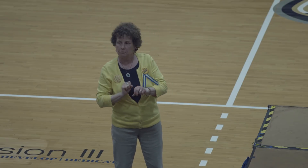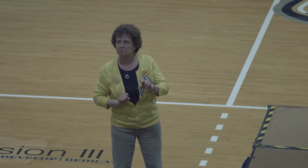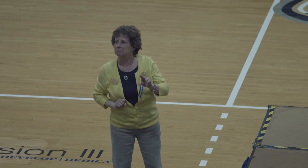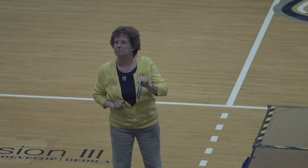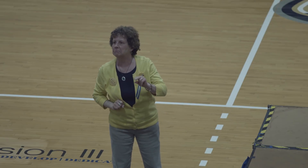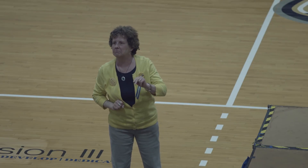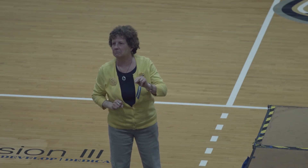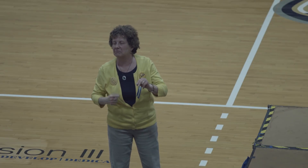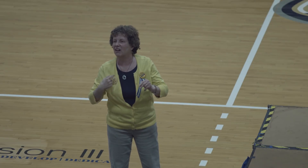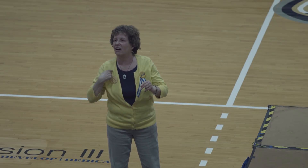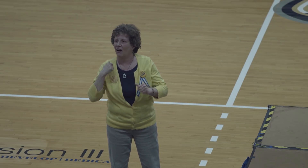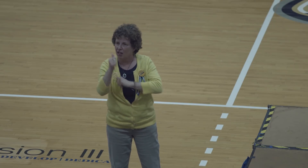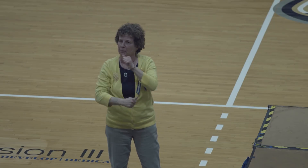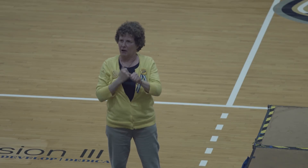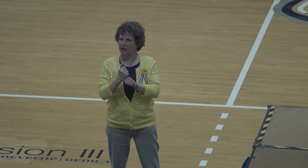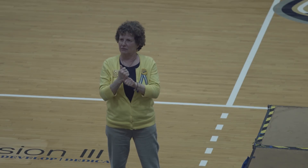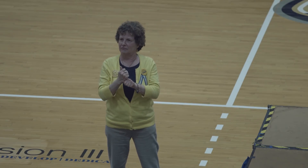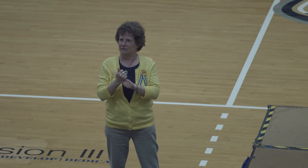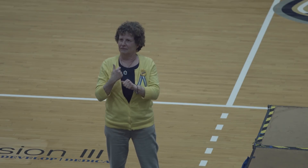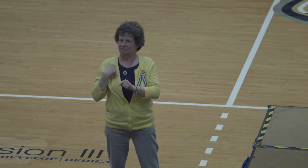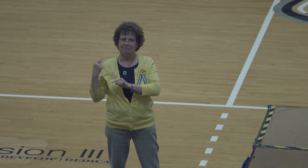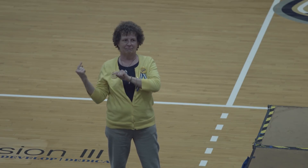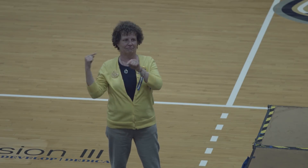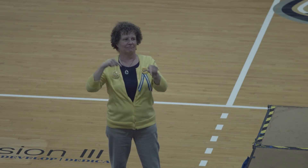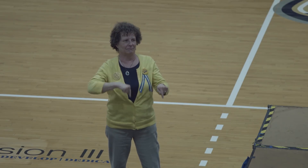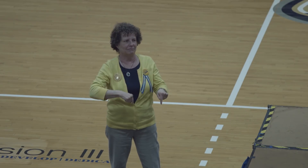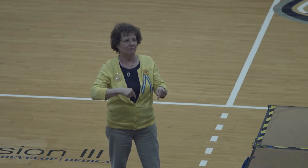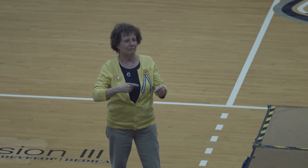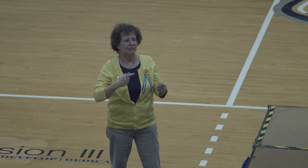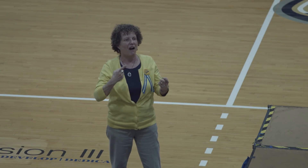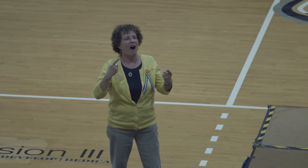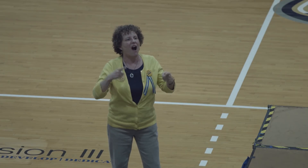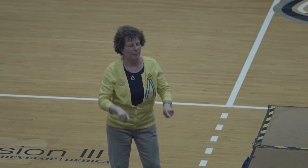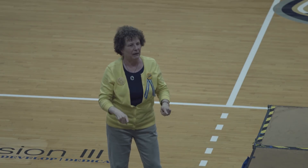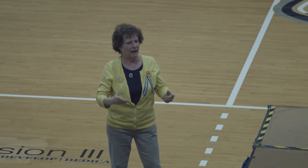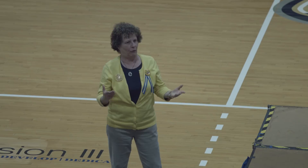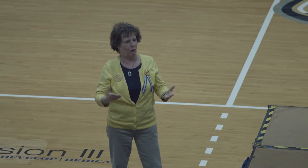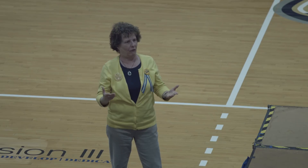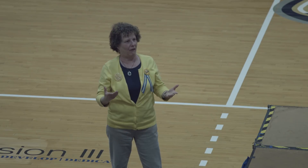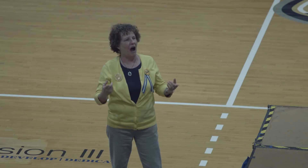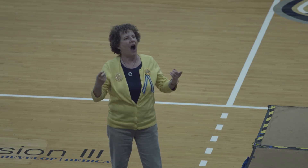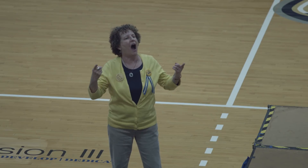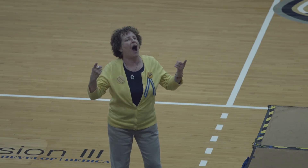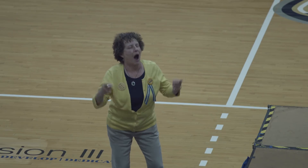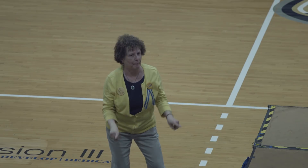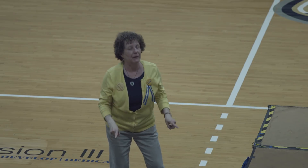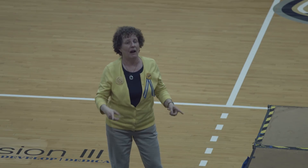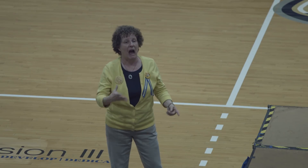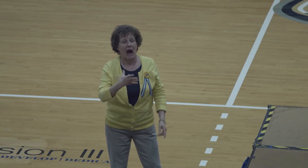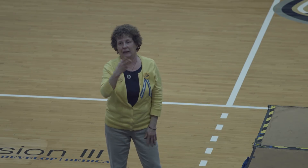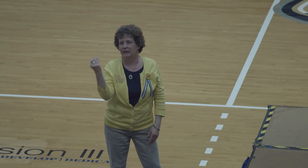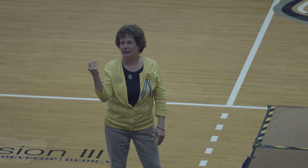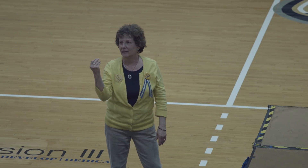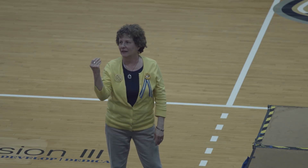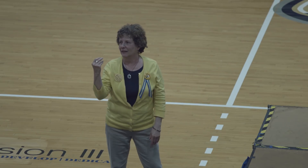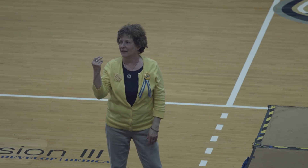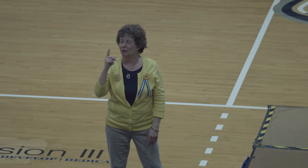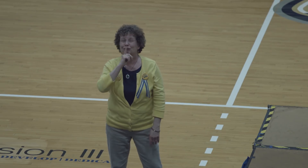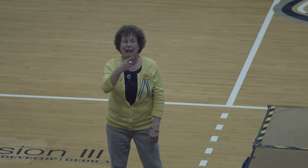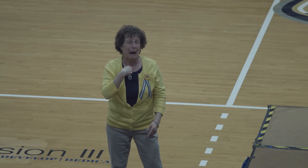time, I was not a student nor an employee. I came here to serve as an alum, and I just so happened